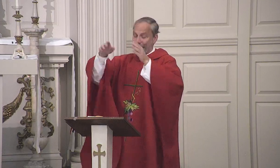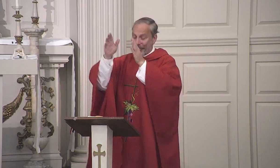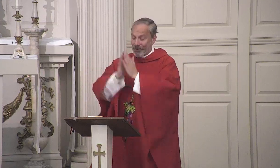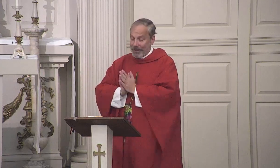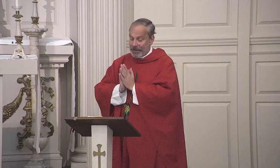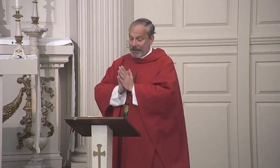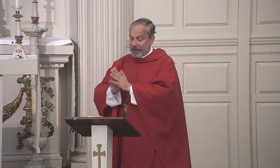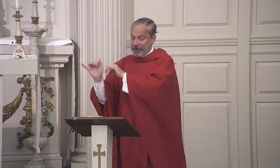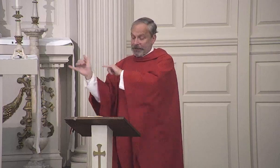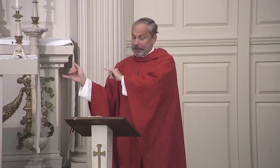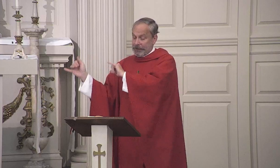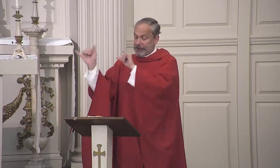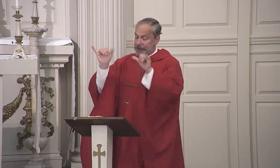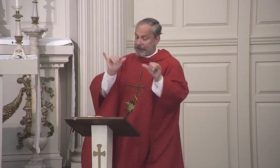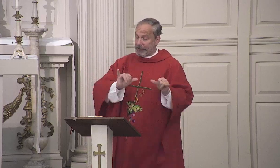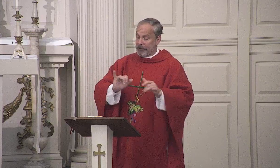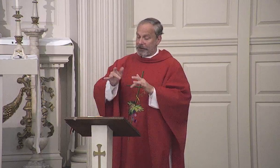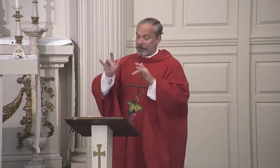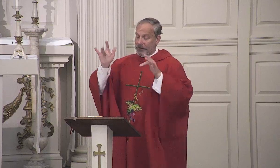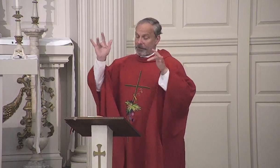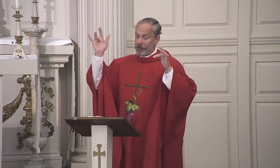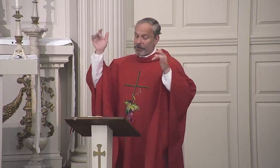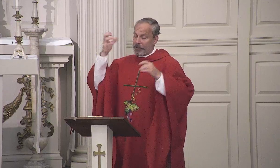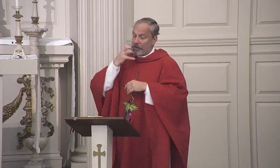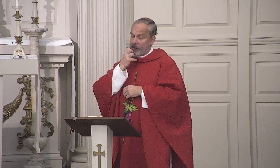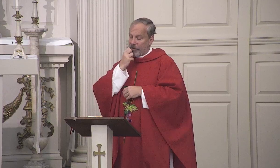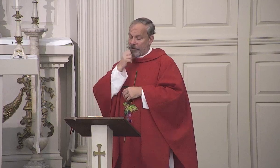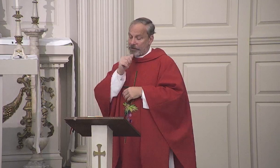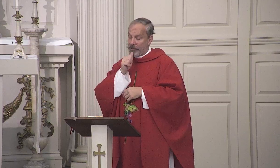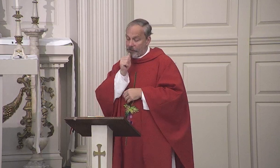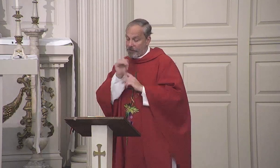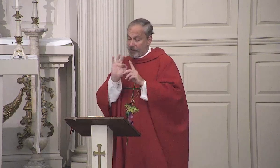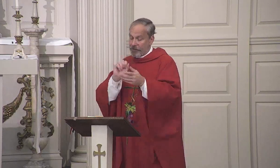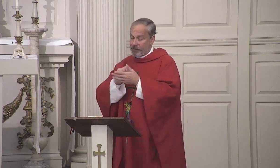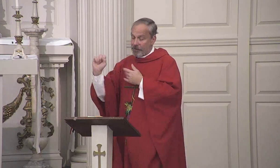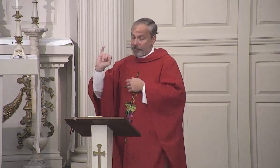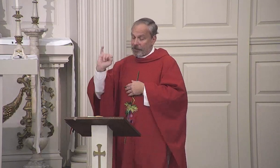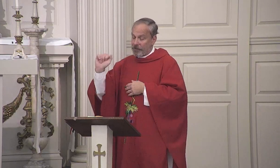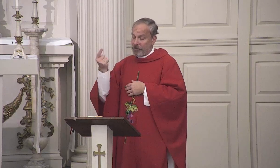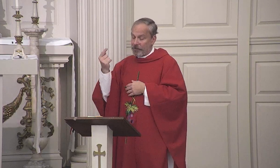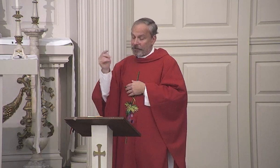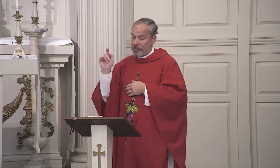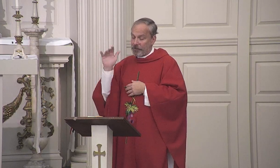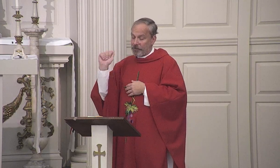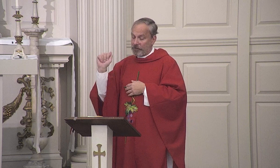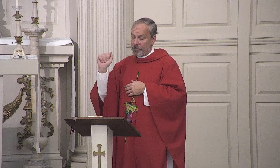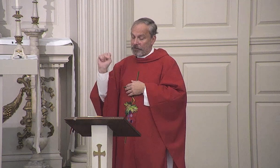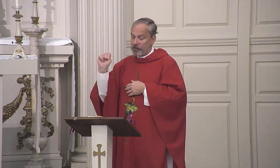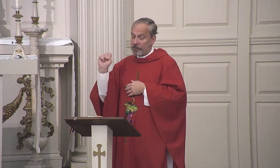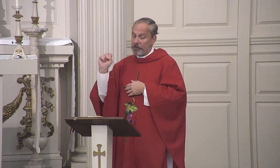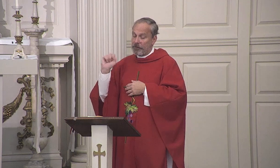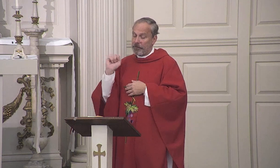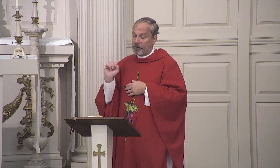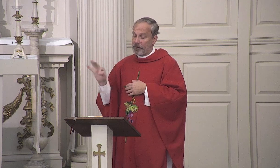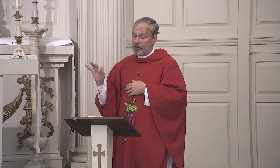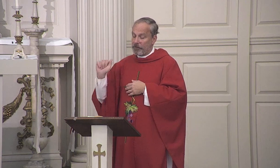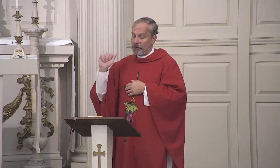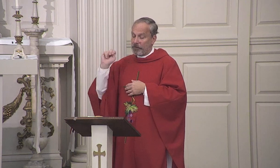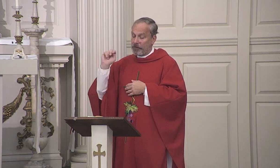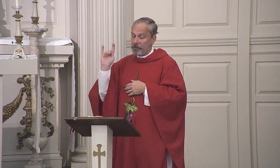that just as the glorious passion of Saint Ignatius of Antioch,